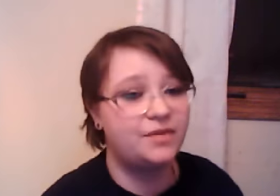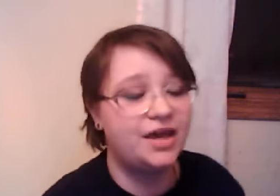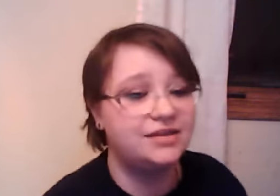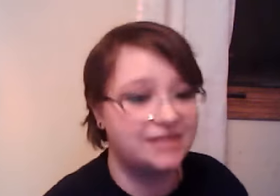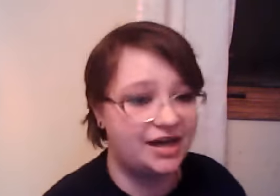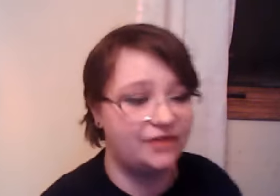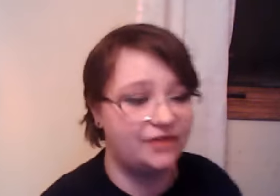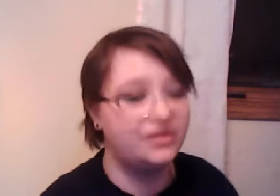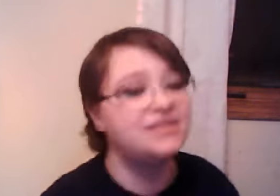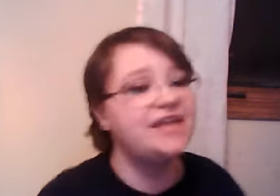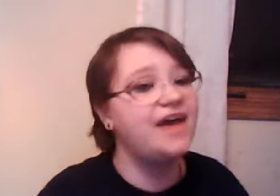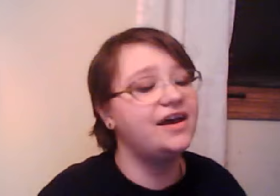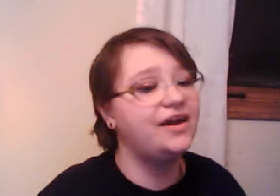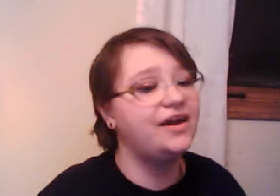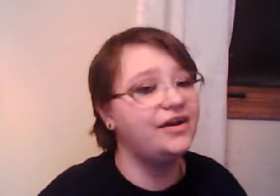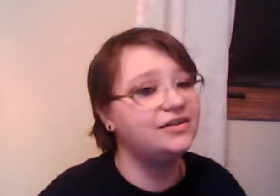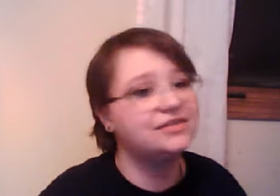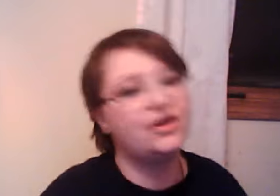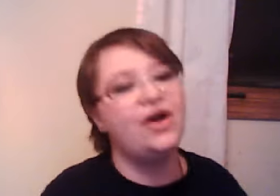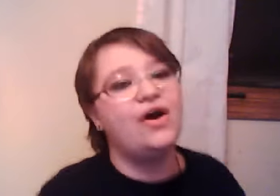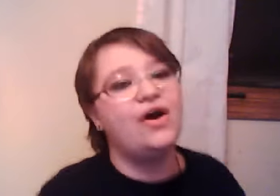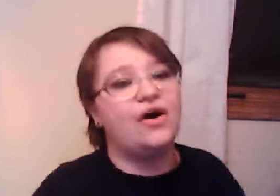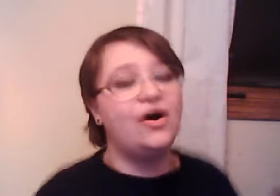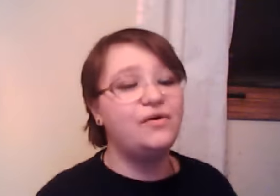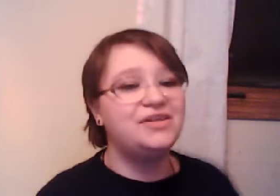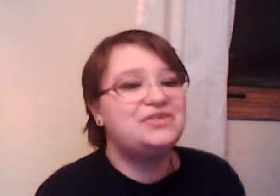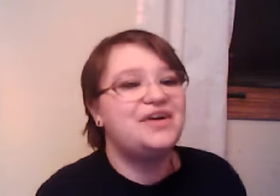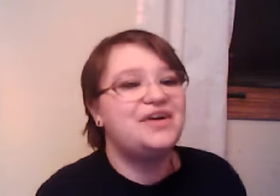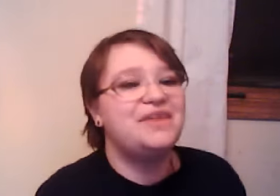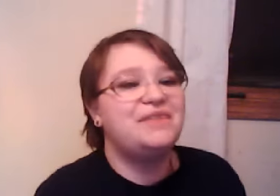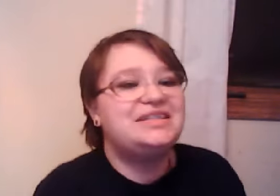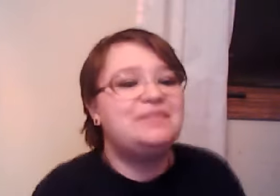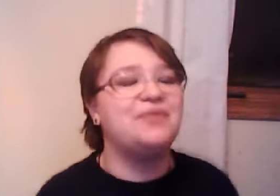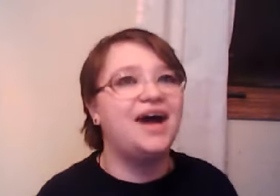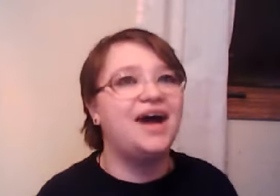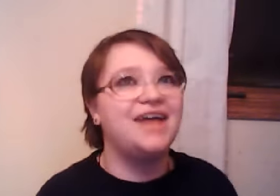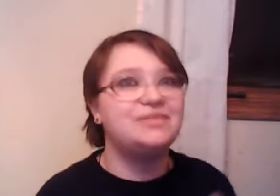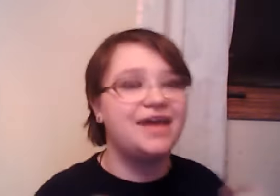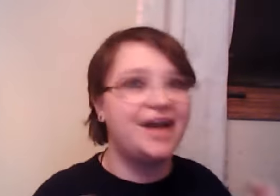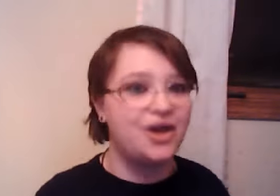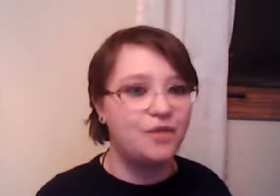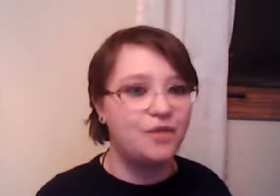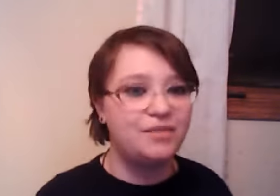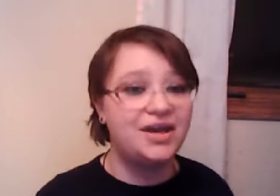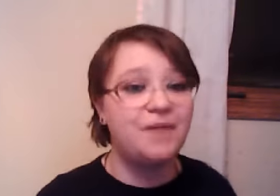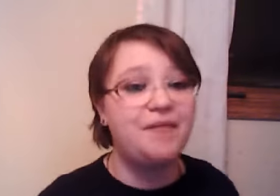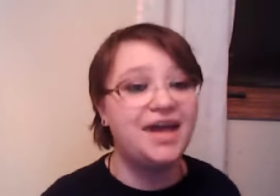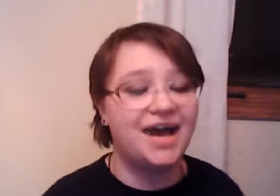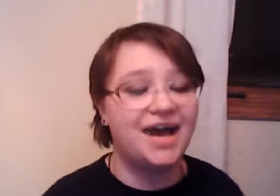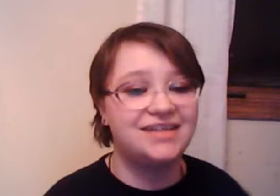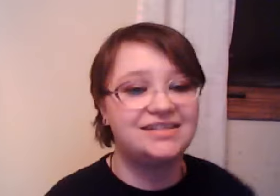creeping down the stairs. Oh, what joy and what surprise when I open up my eyes and see